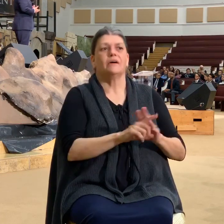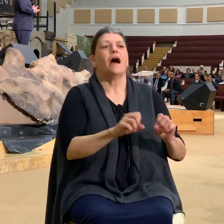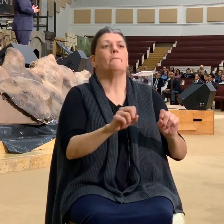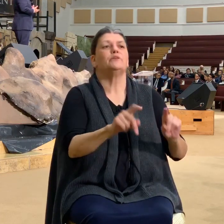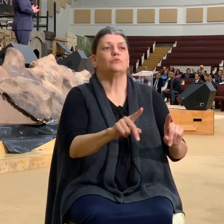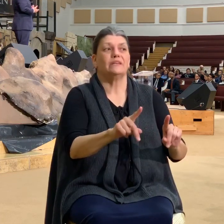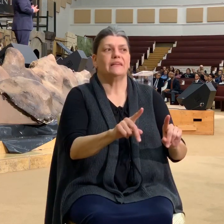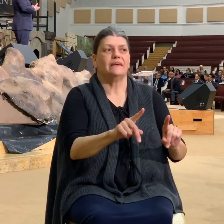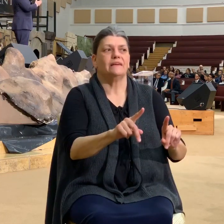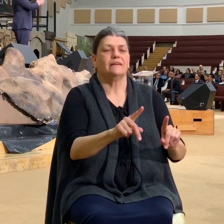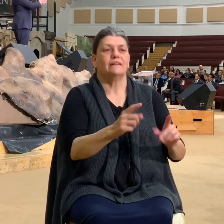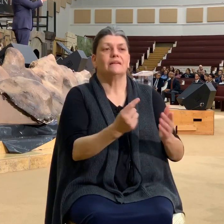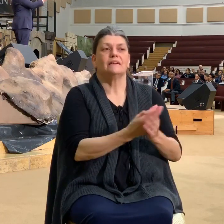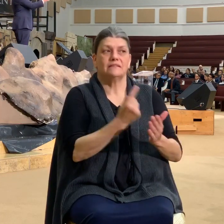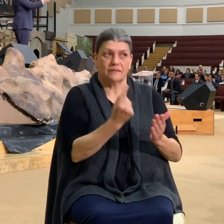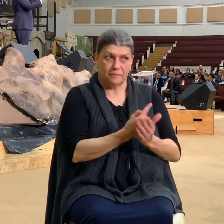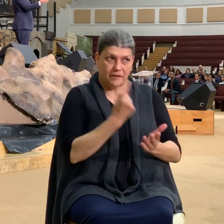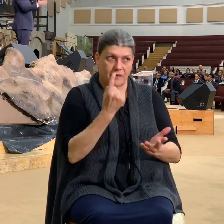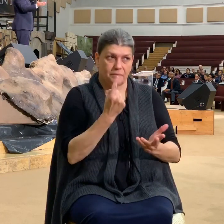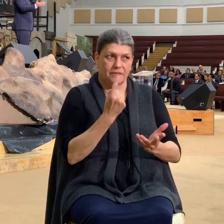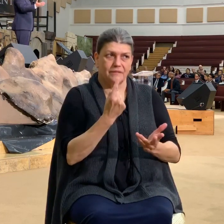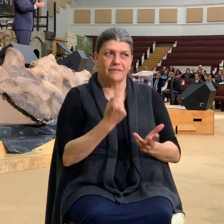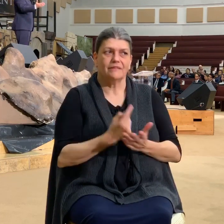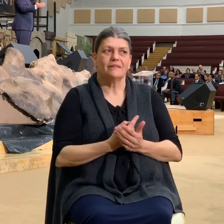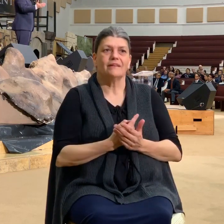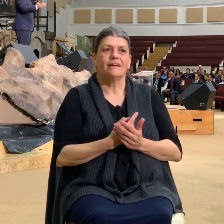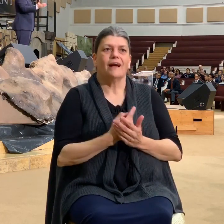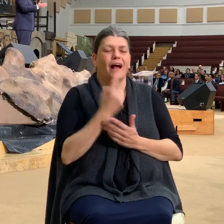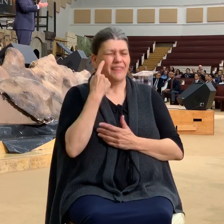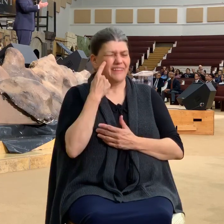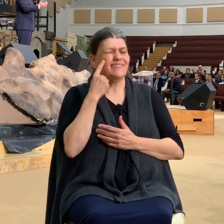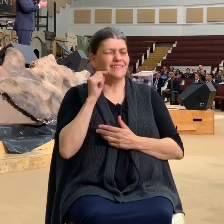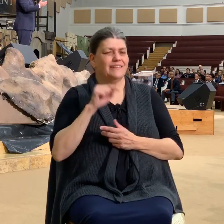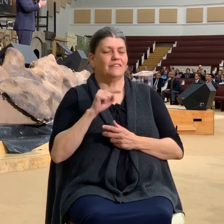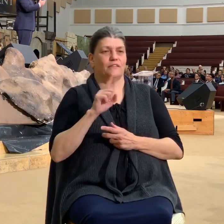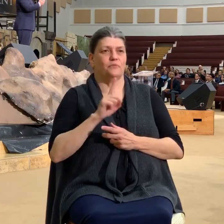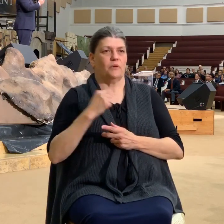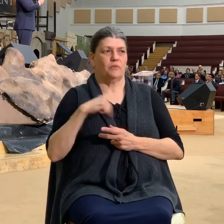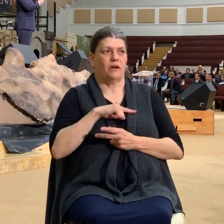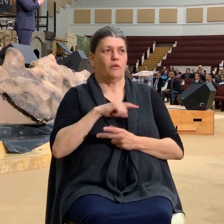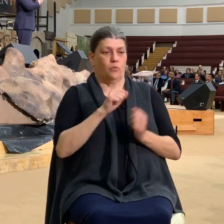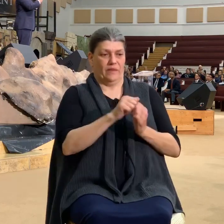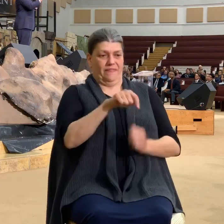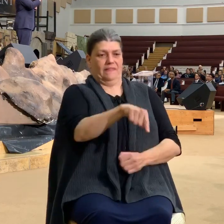And sometimes, this is where I think we are with this question, is that